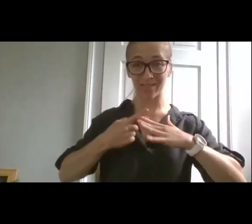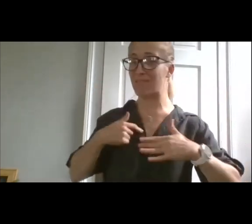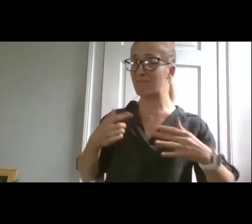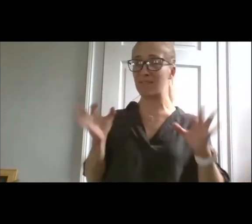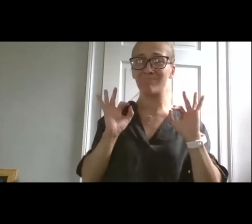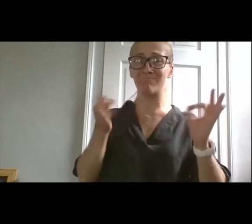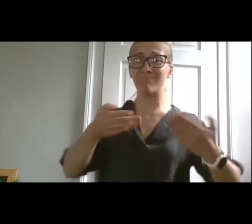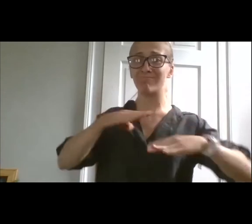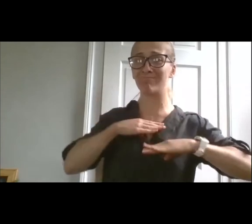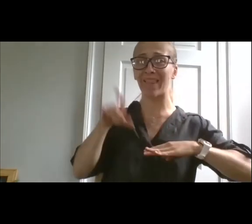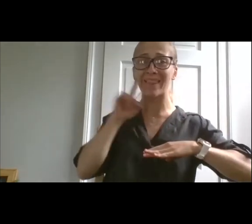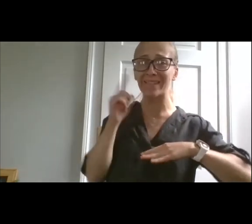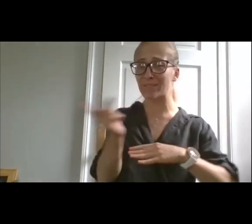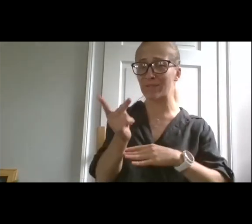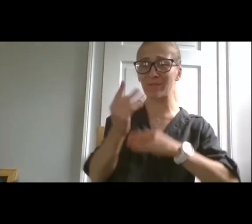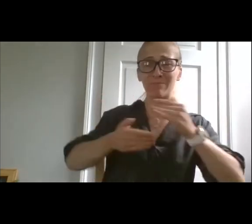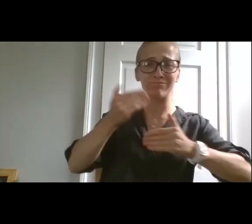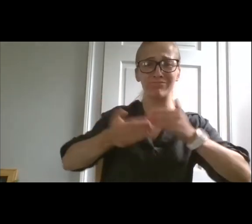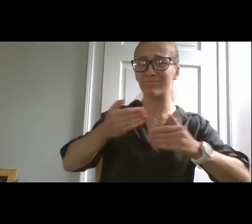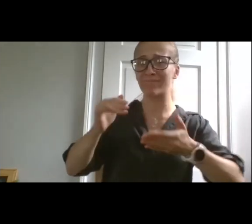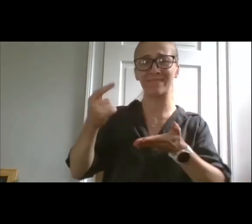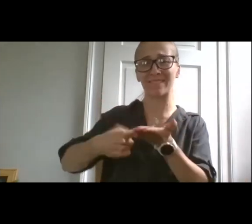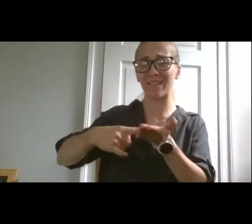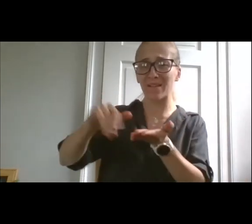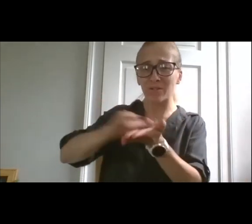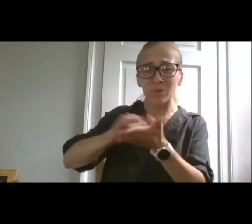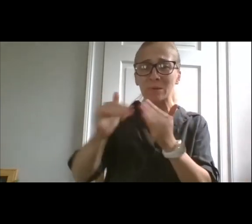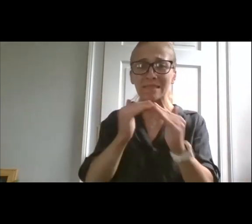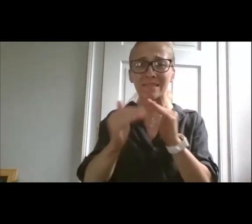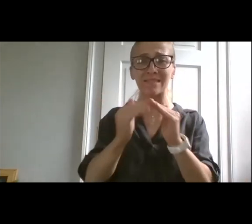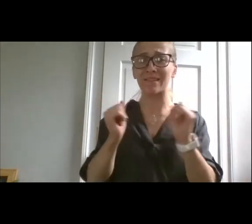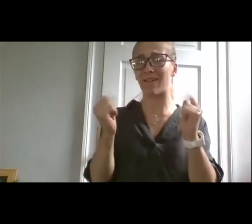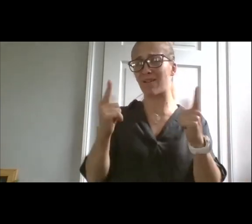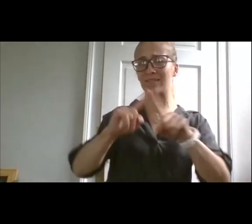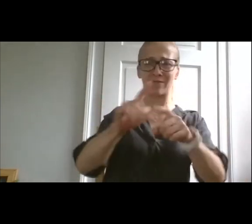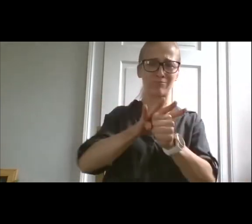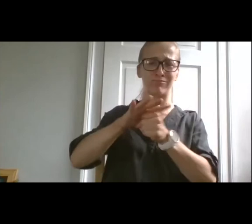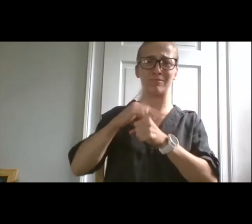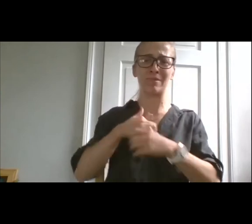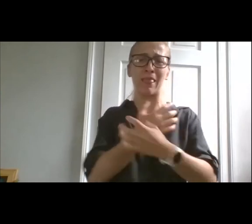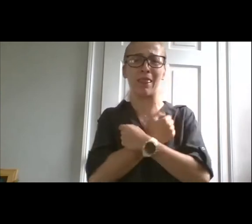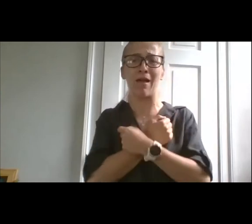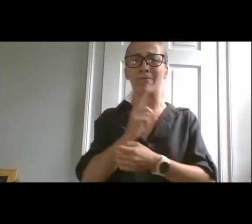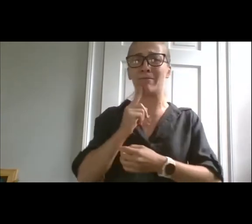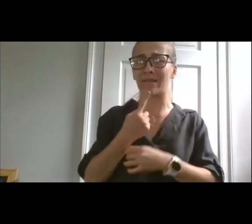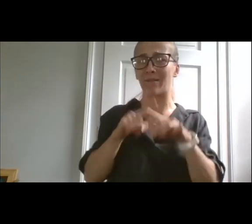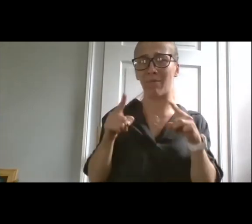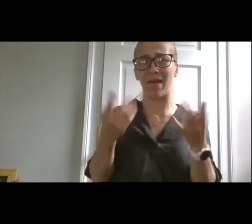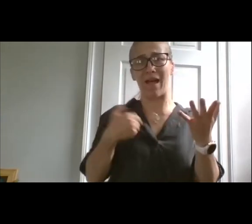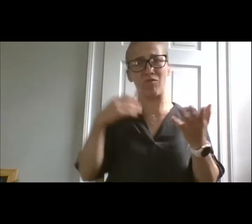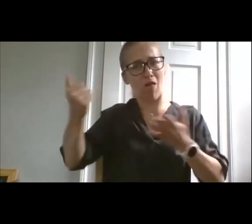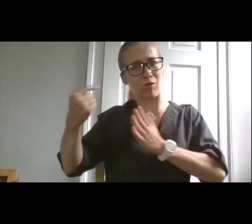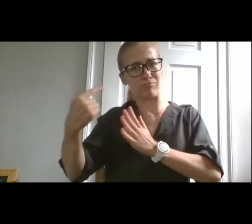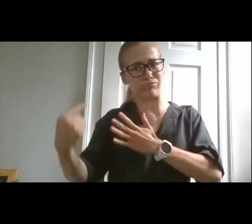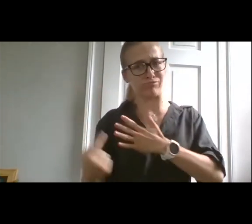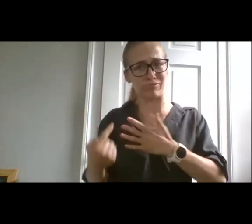two of you go on about Gowanus and the other bits of Brooklyn that I love and miss. But we should probably do this other thing. I mean, we promised